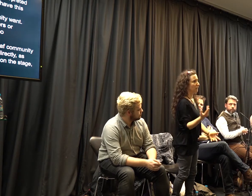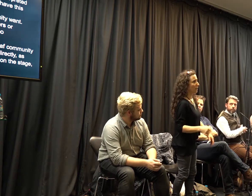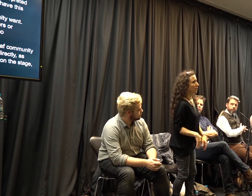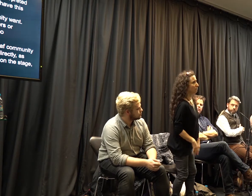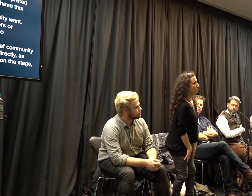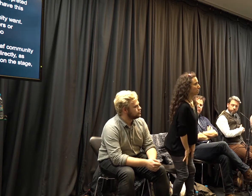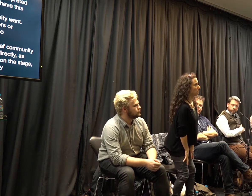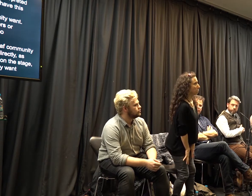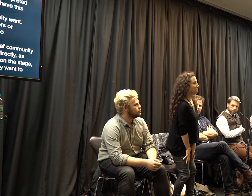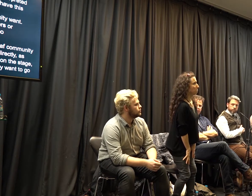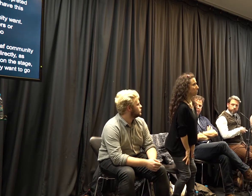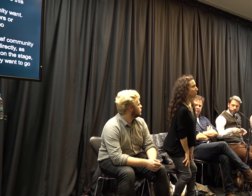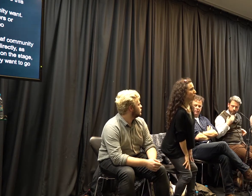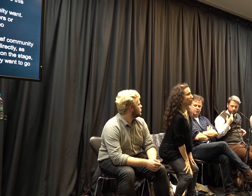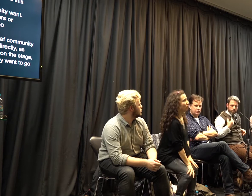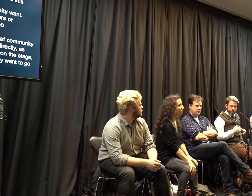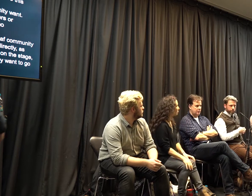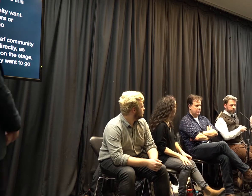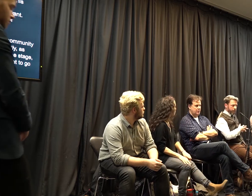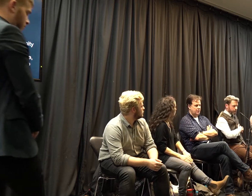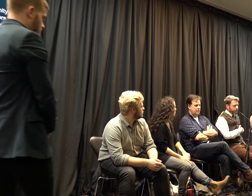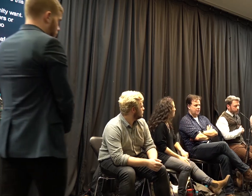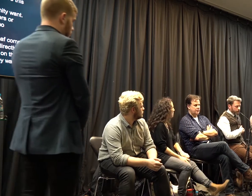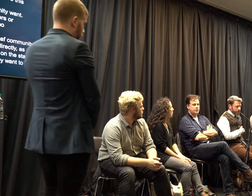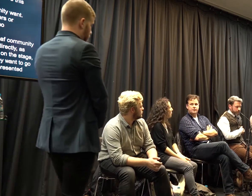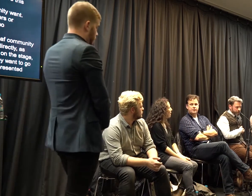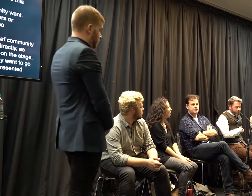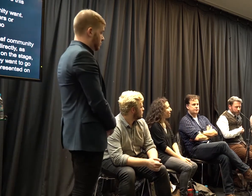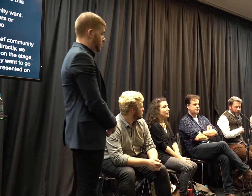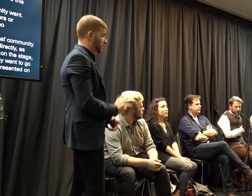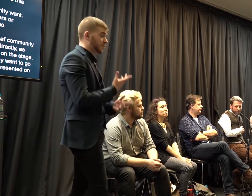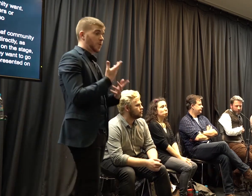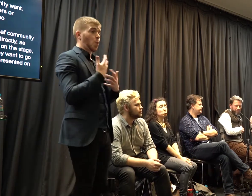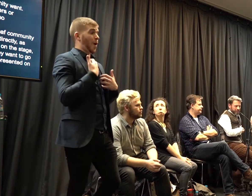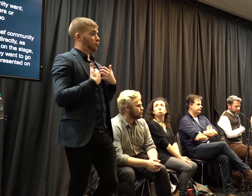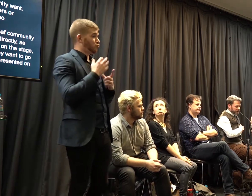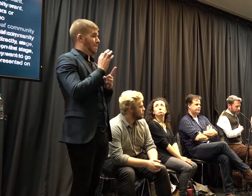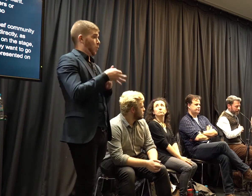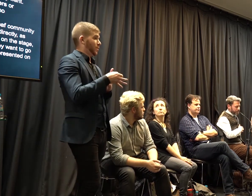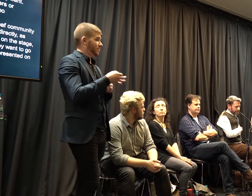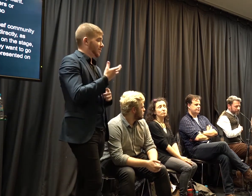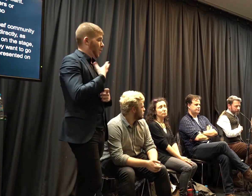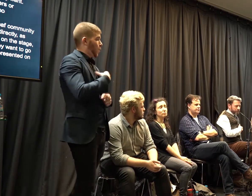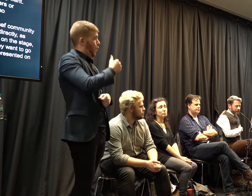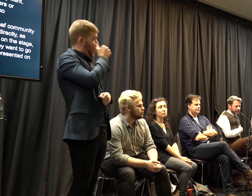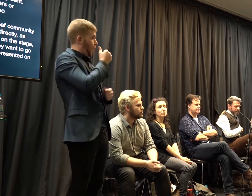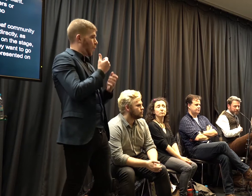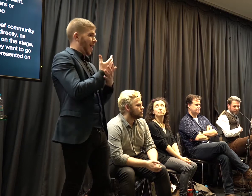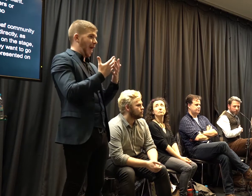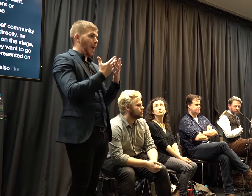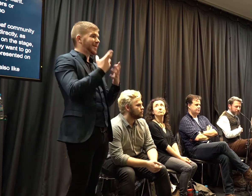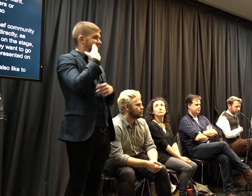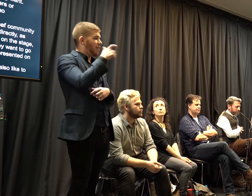see themselves being reflected and represented on the stage? That's an interesting point. I'd also like to know how many deaf people the